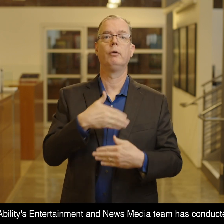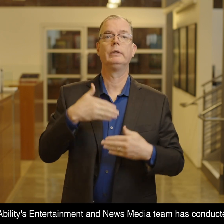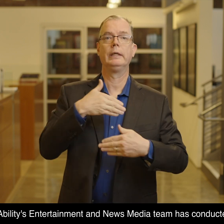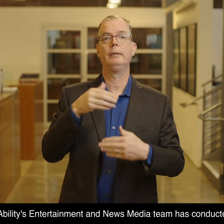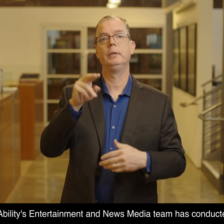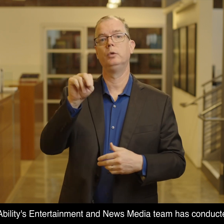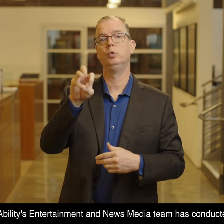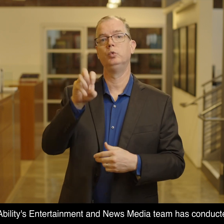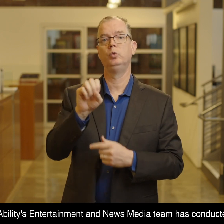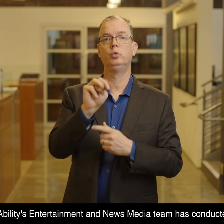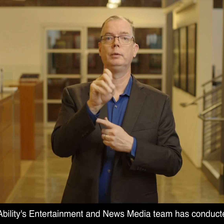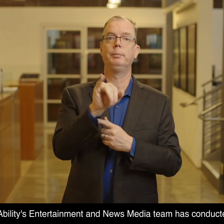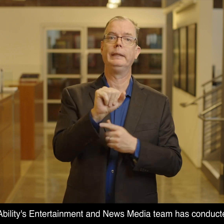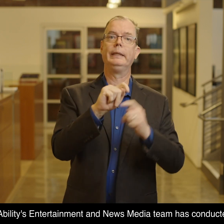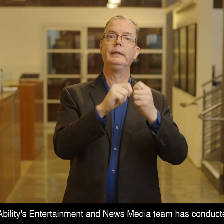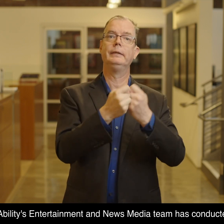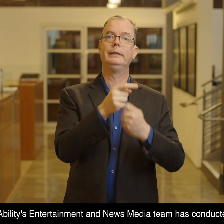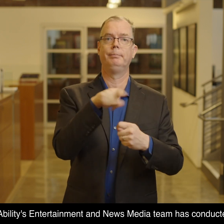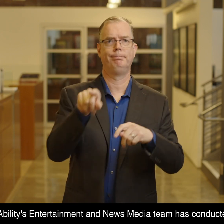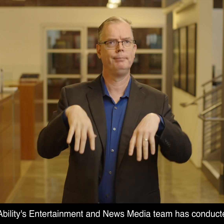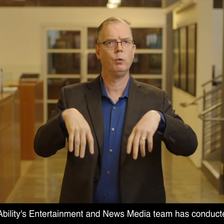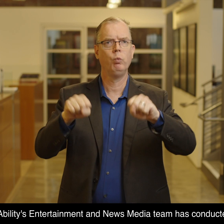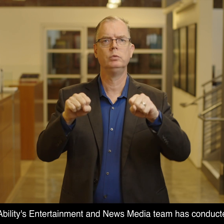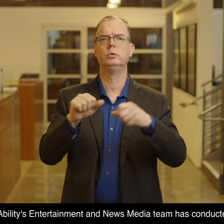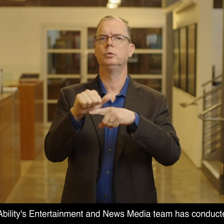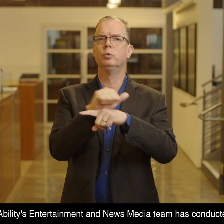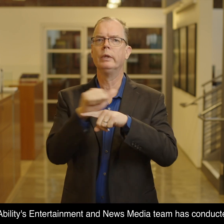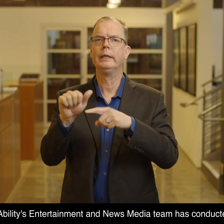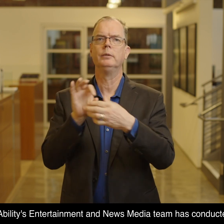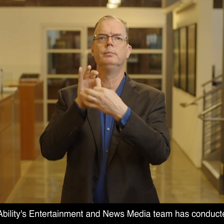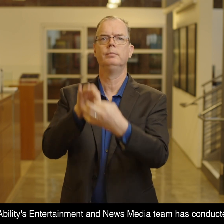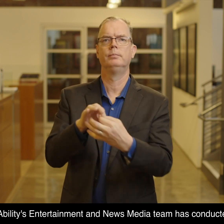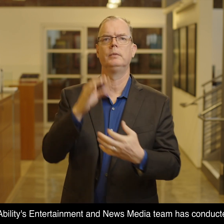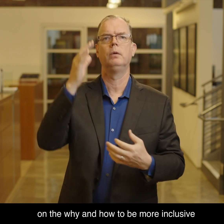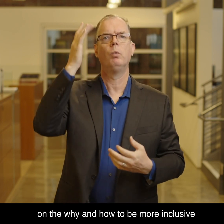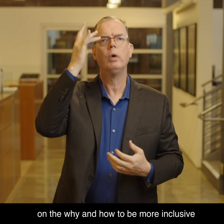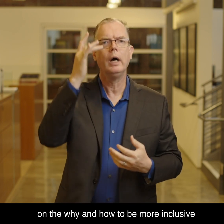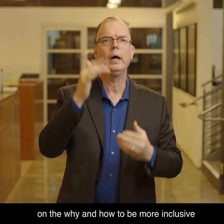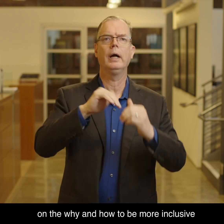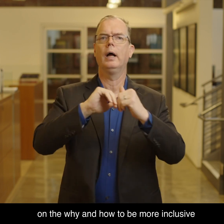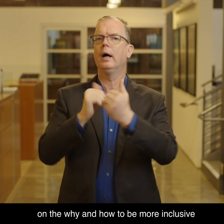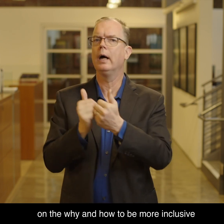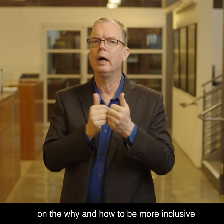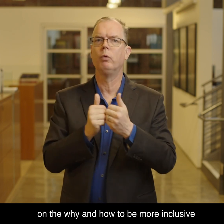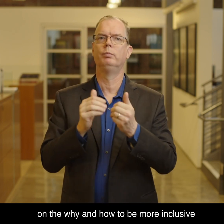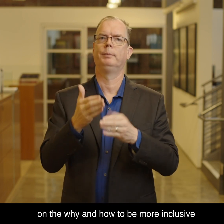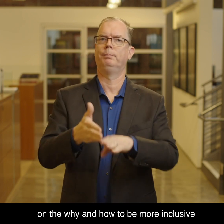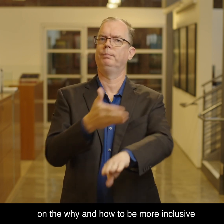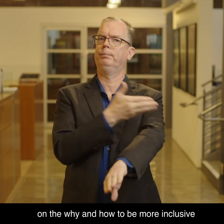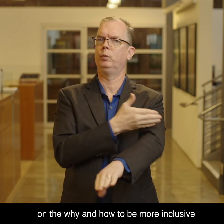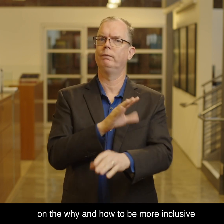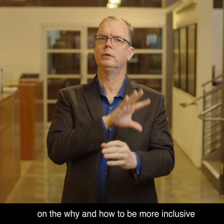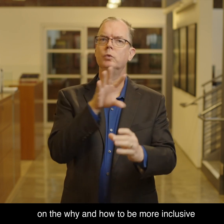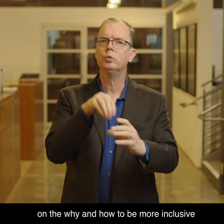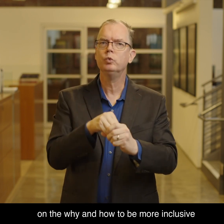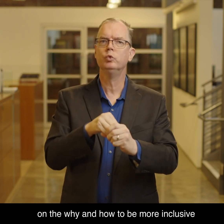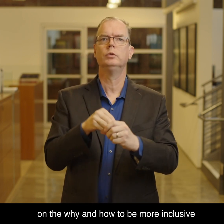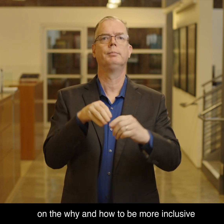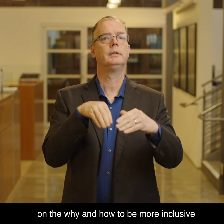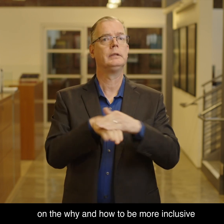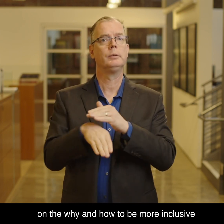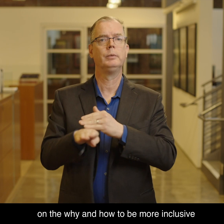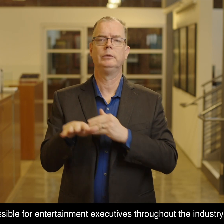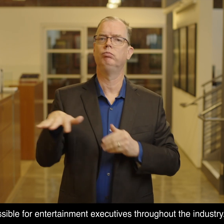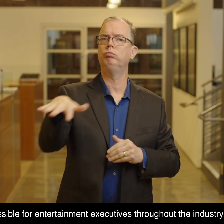RespectAbility's entertainment and news media team has conducted trainings on the why and how to be